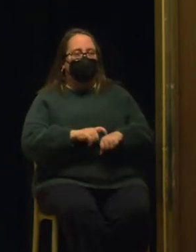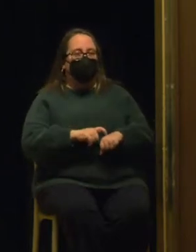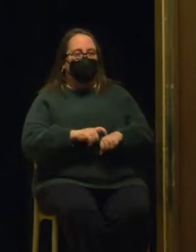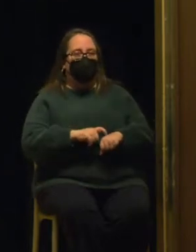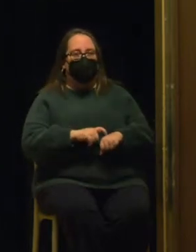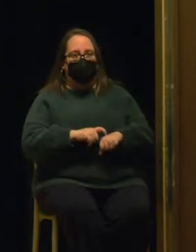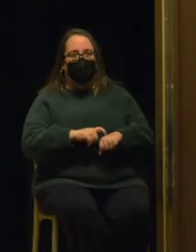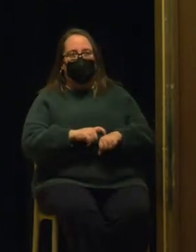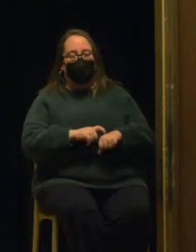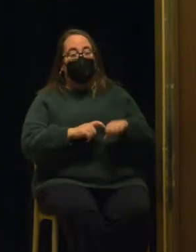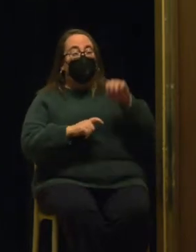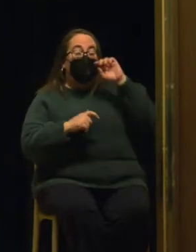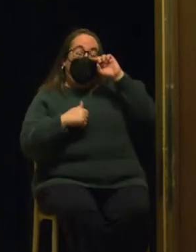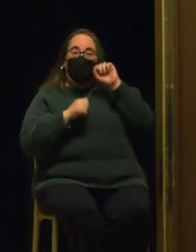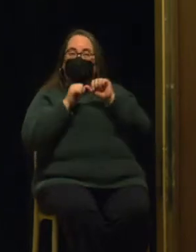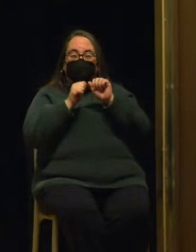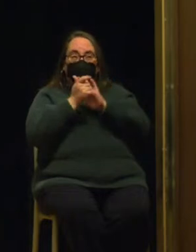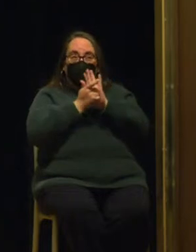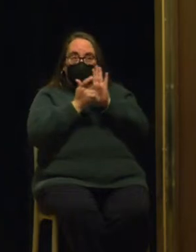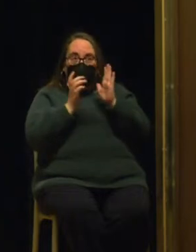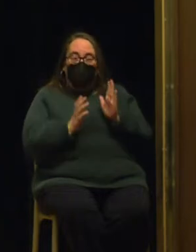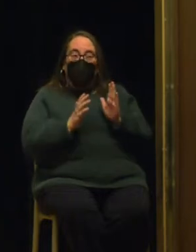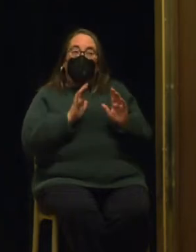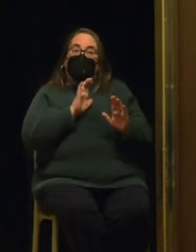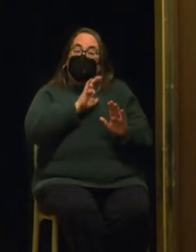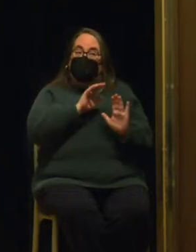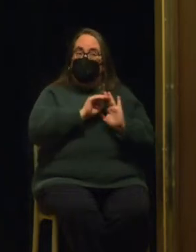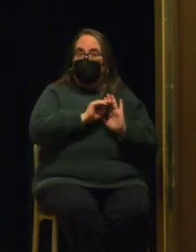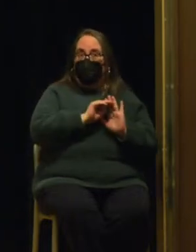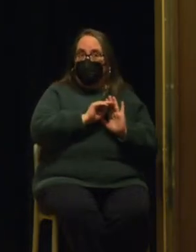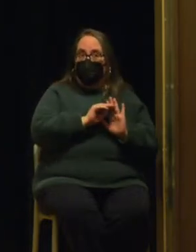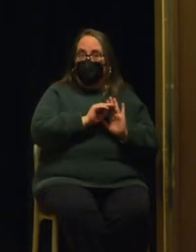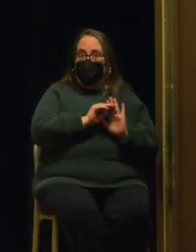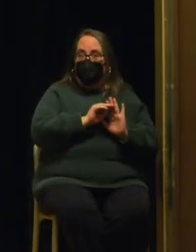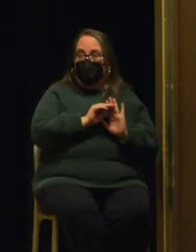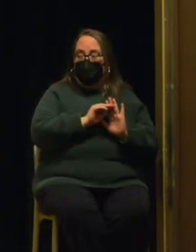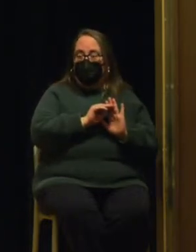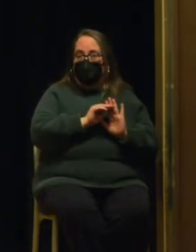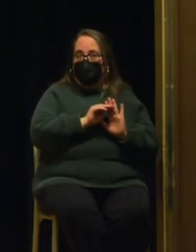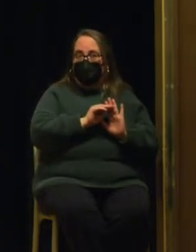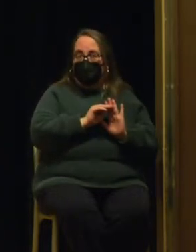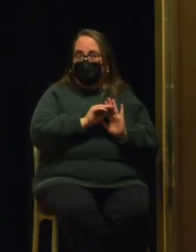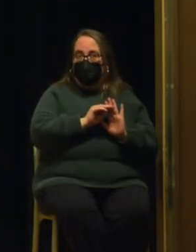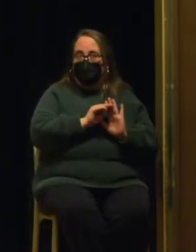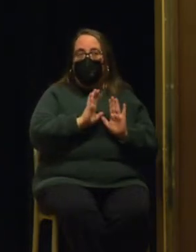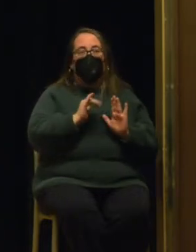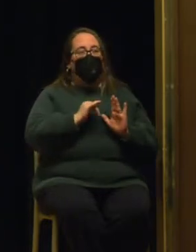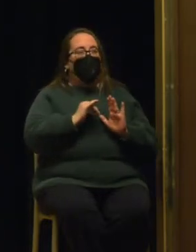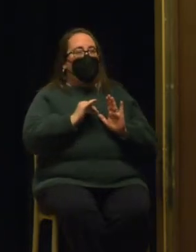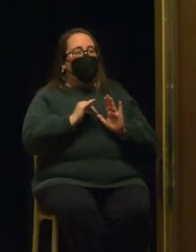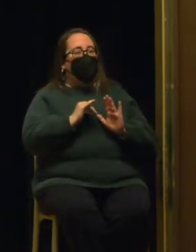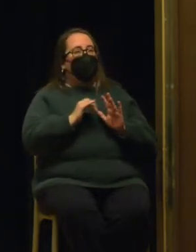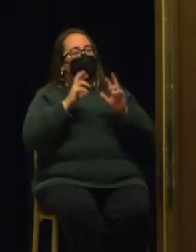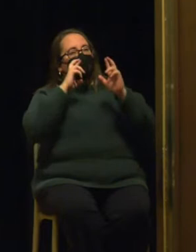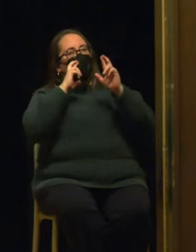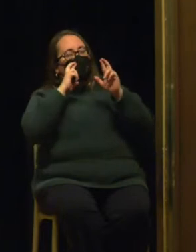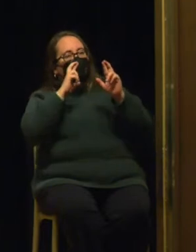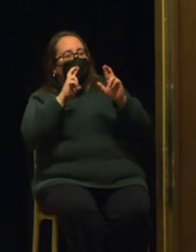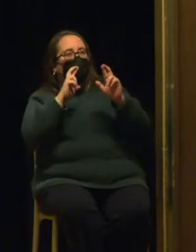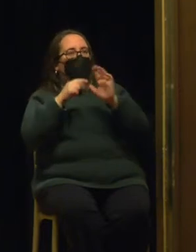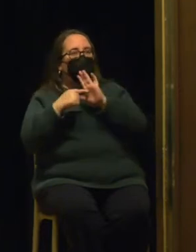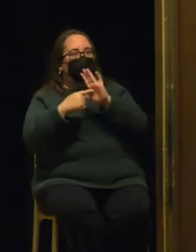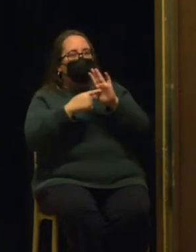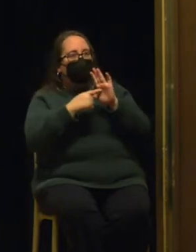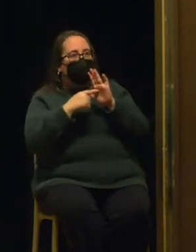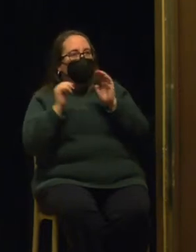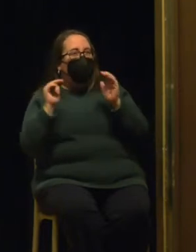while I was general counsel, you know, his motto, where ours was respect, reflect, and elevate, his motto was,